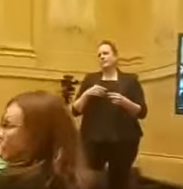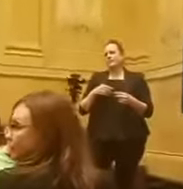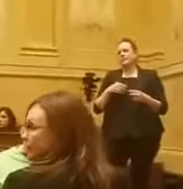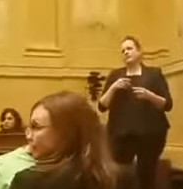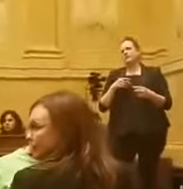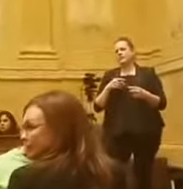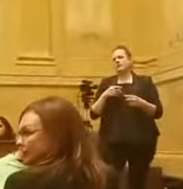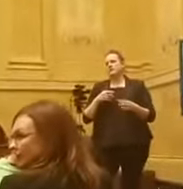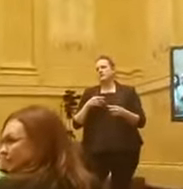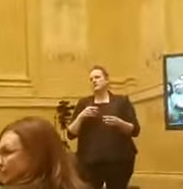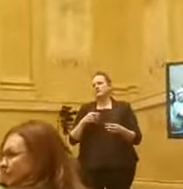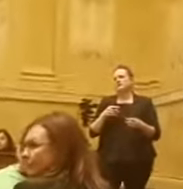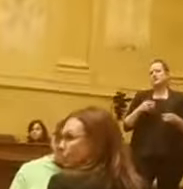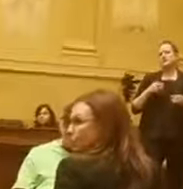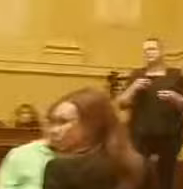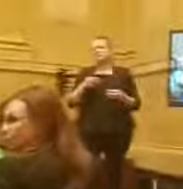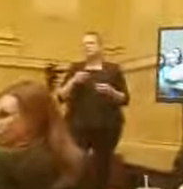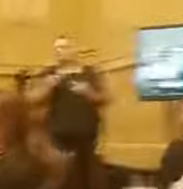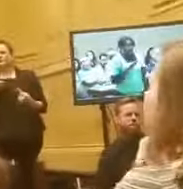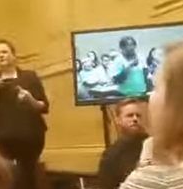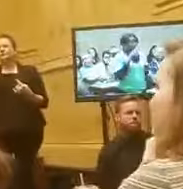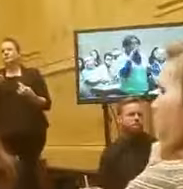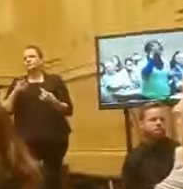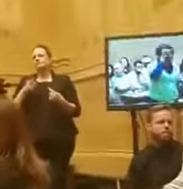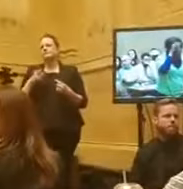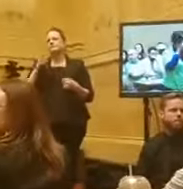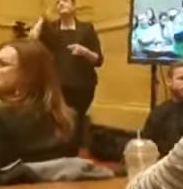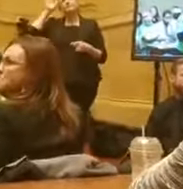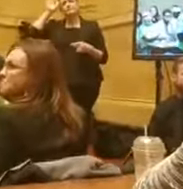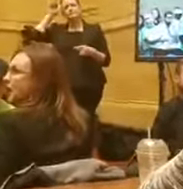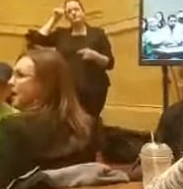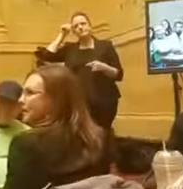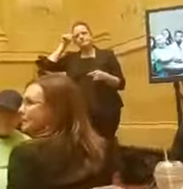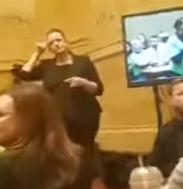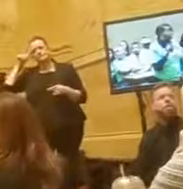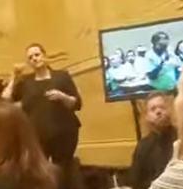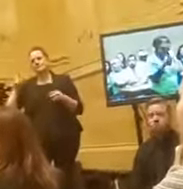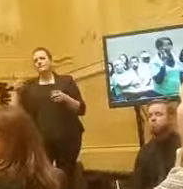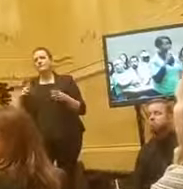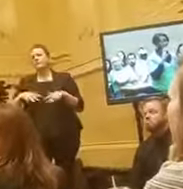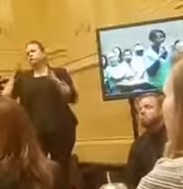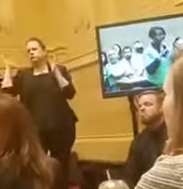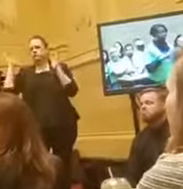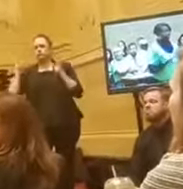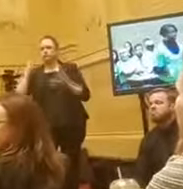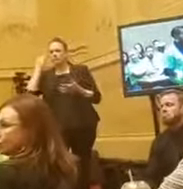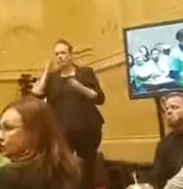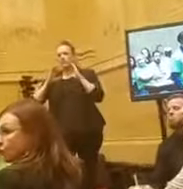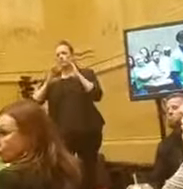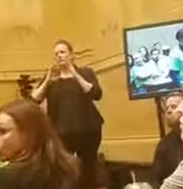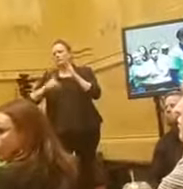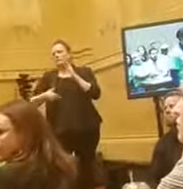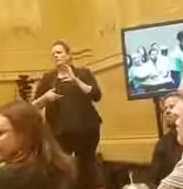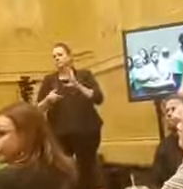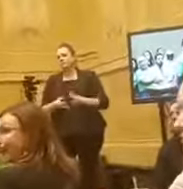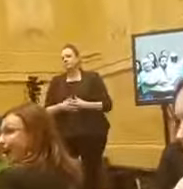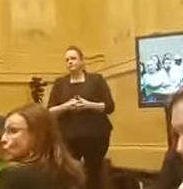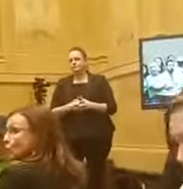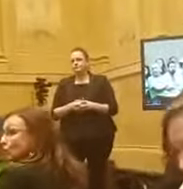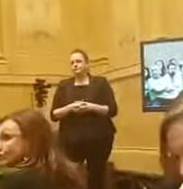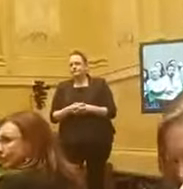she doesn't use speech for communication. So again, we keep going through the struggle of the school systems because they